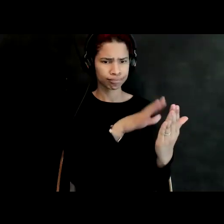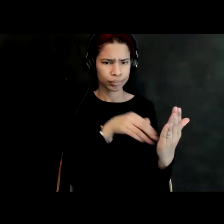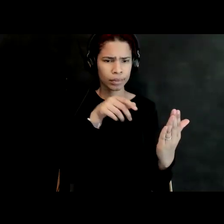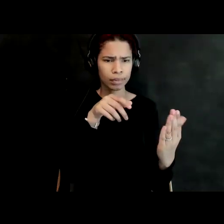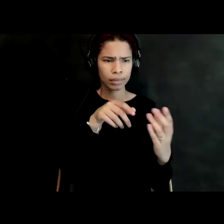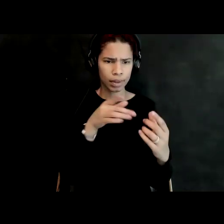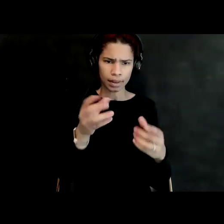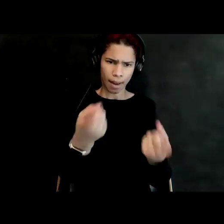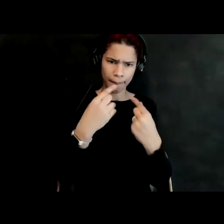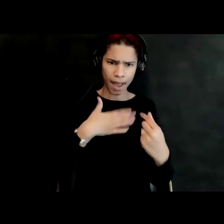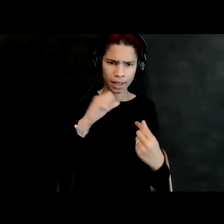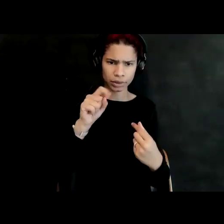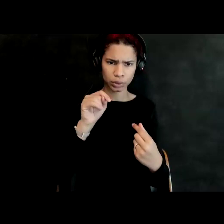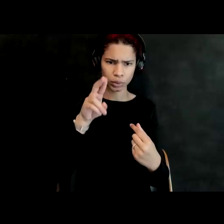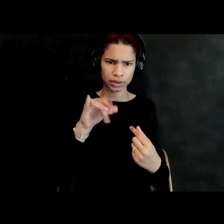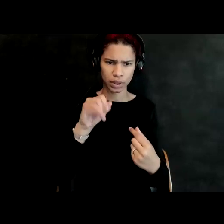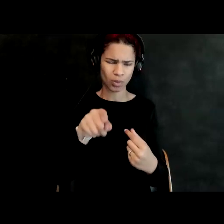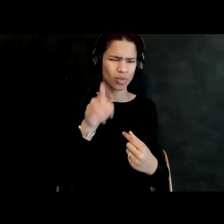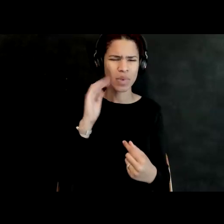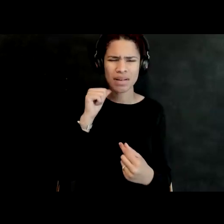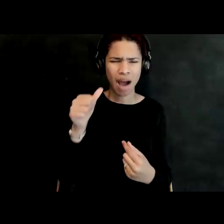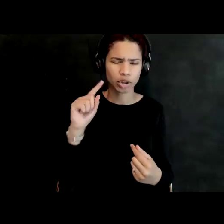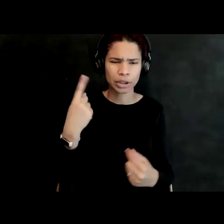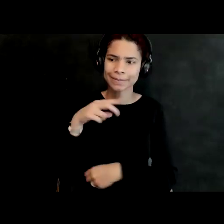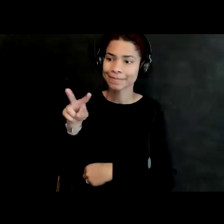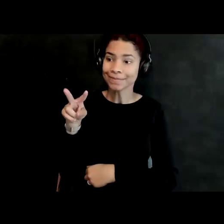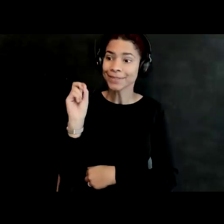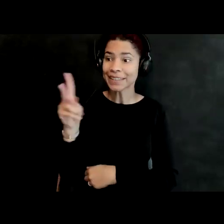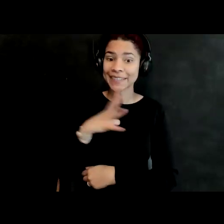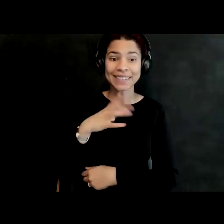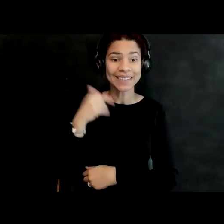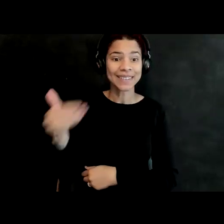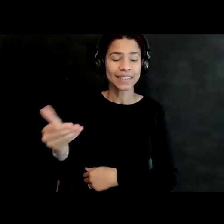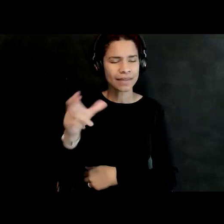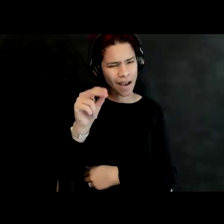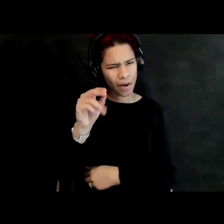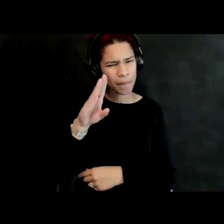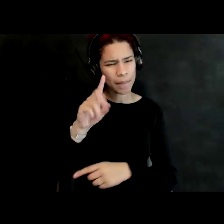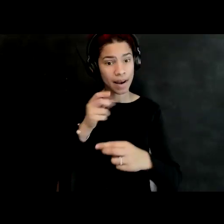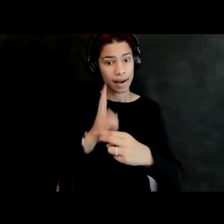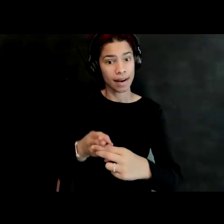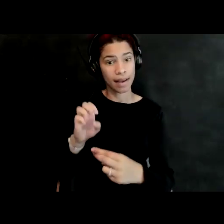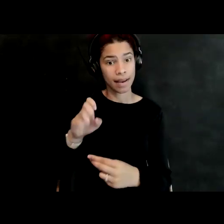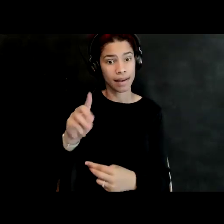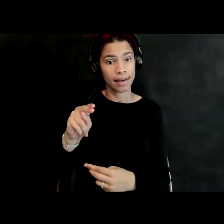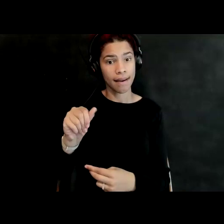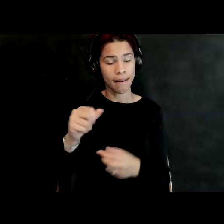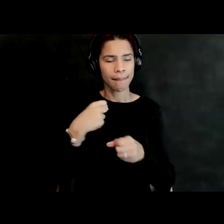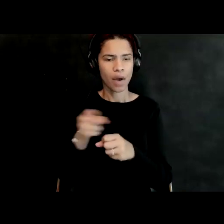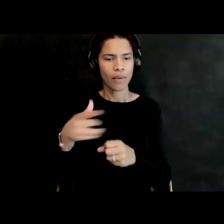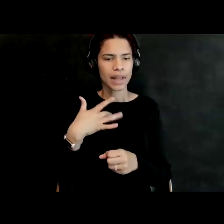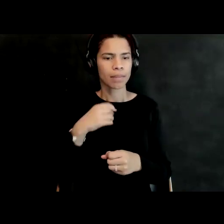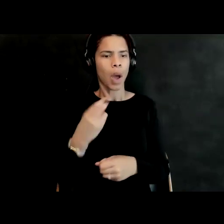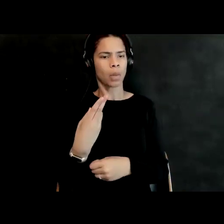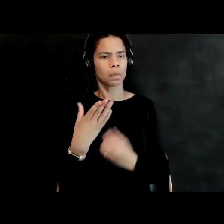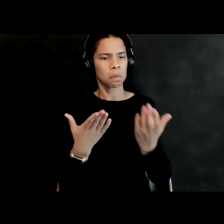So Edna Powell kind of allows them to say, oh, all right, this is a safe place. Maybe I can do this. He says he